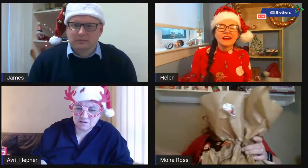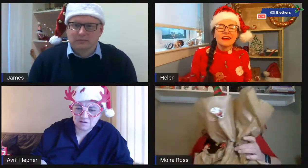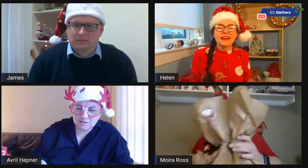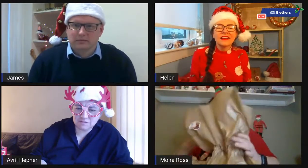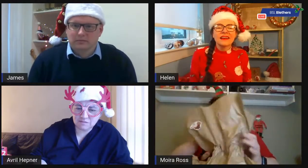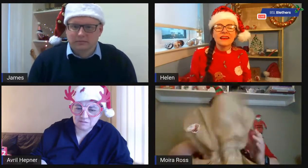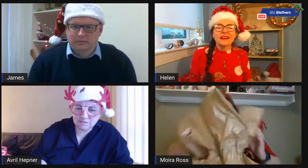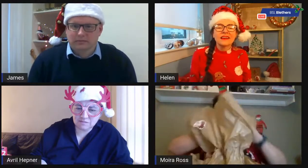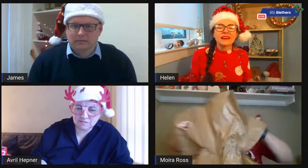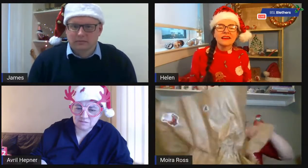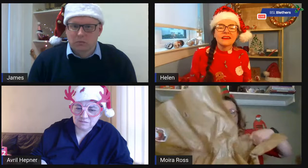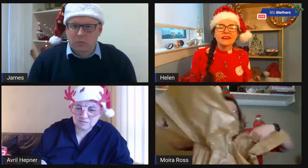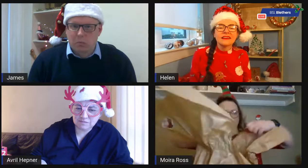see.